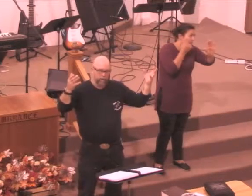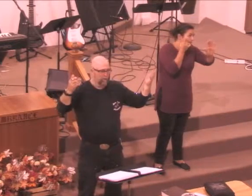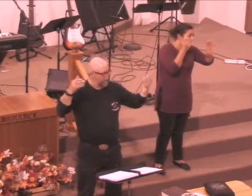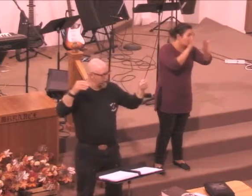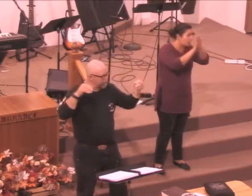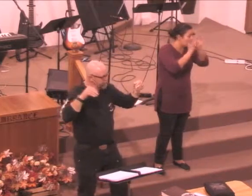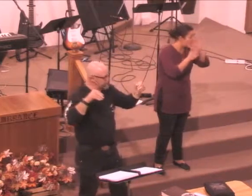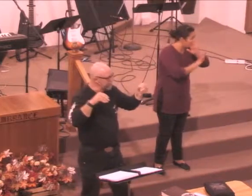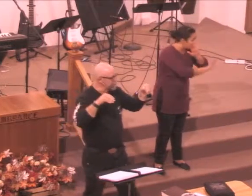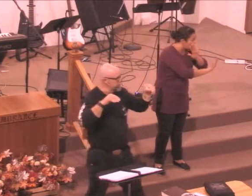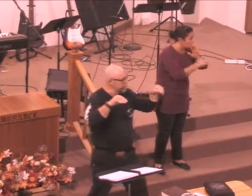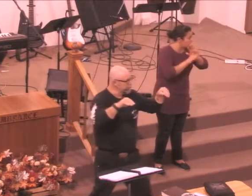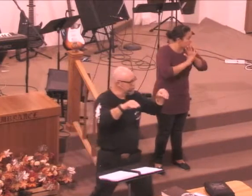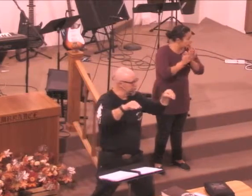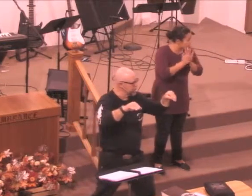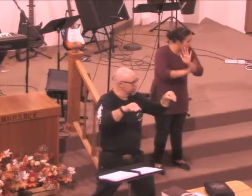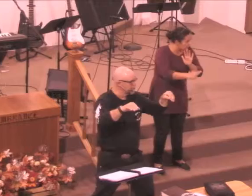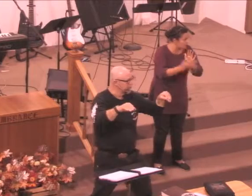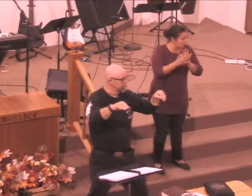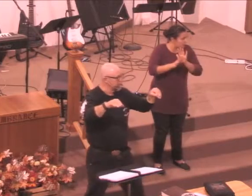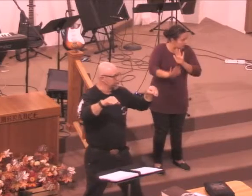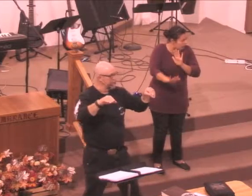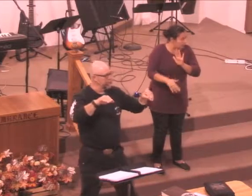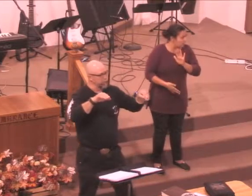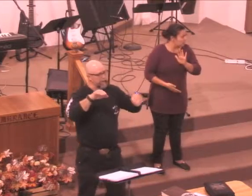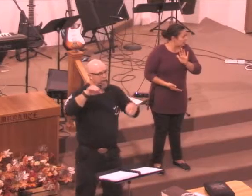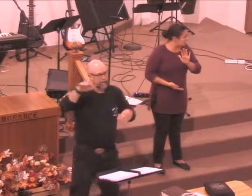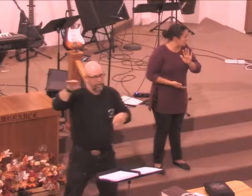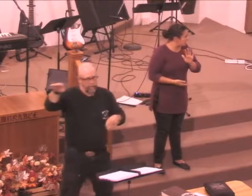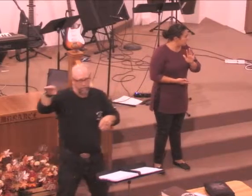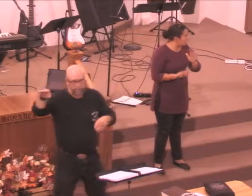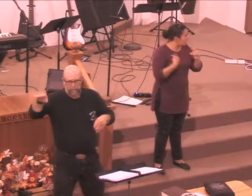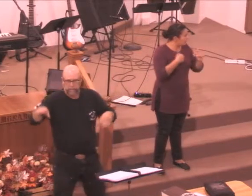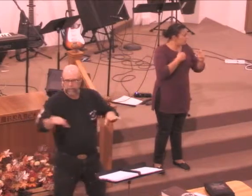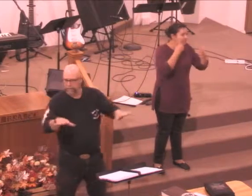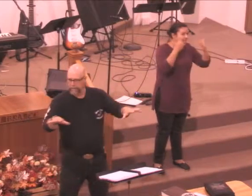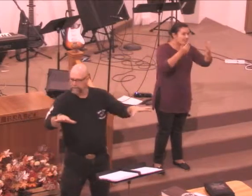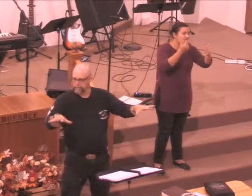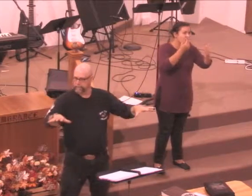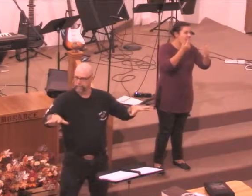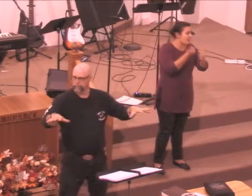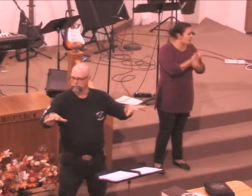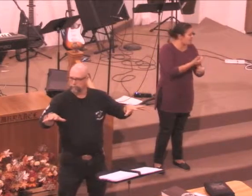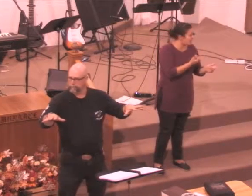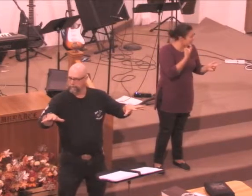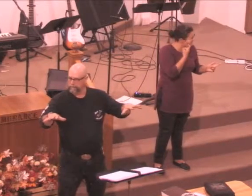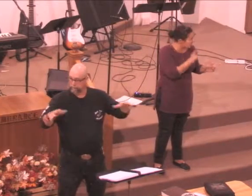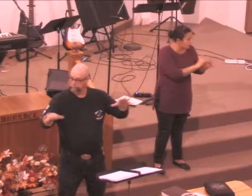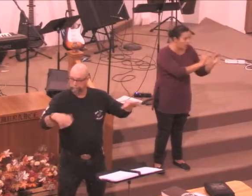for everything that you just mentioned. Because without him, none of that stuff